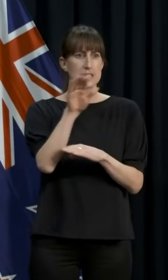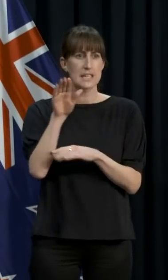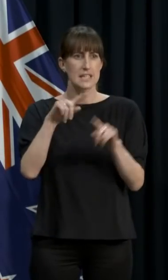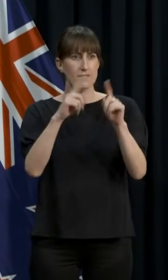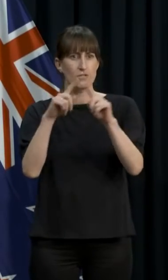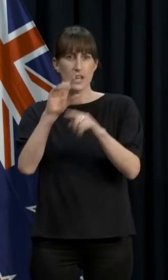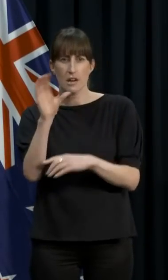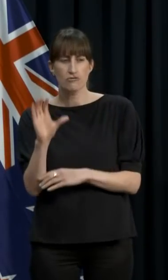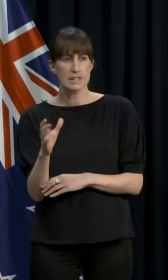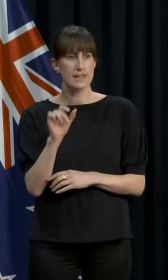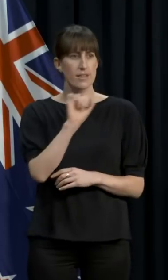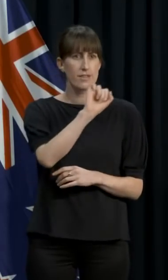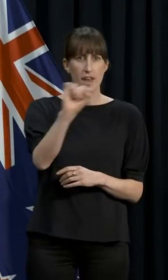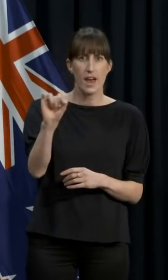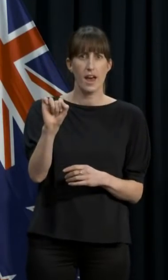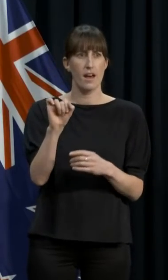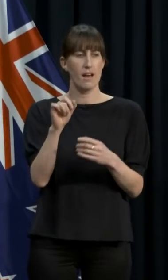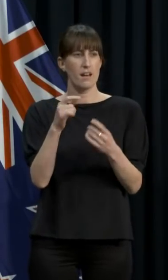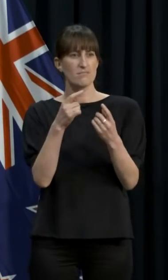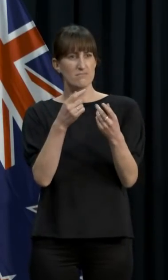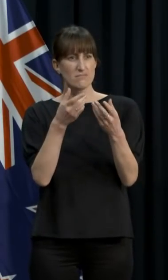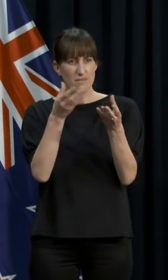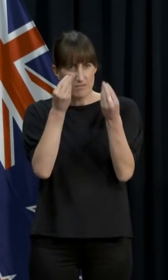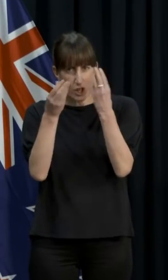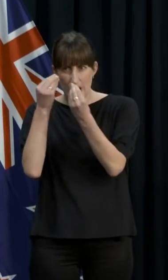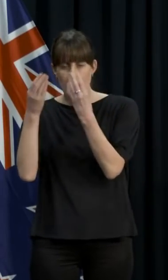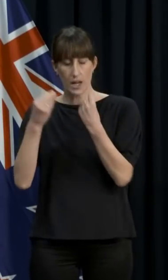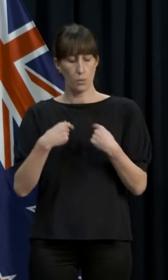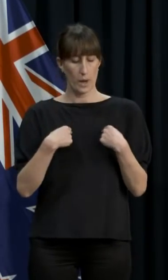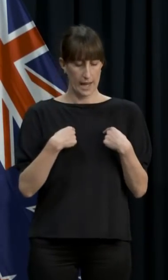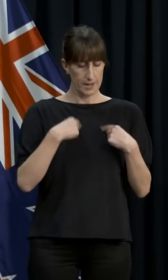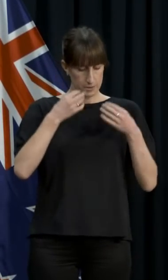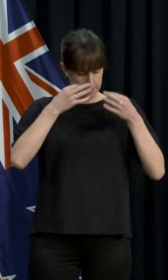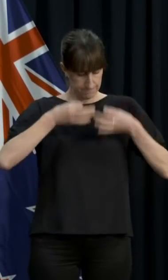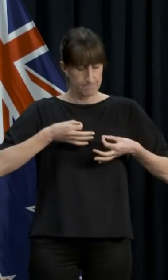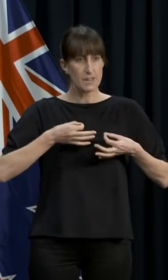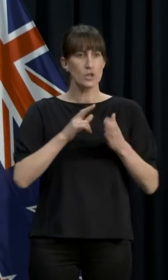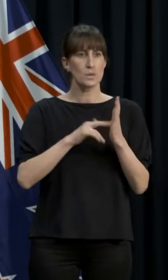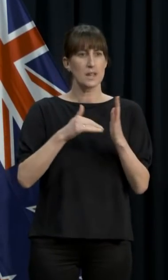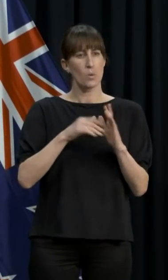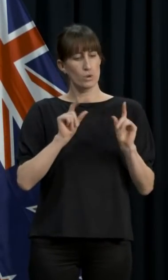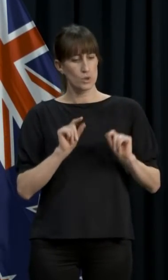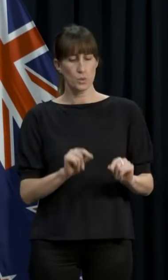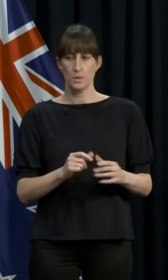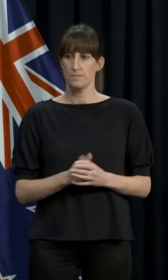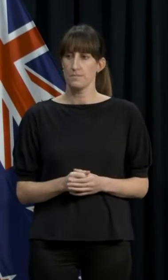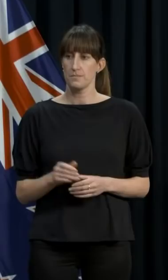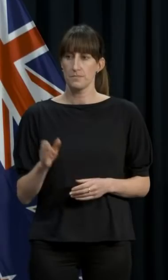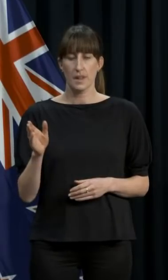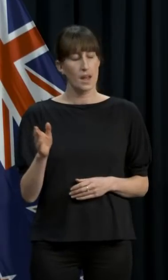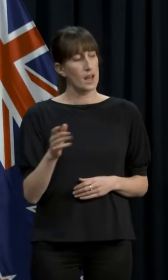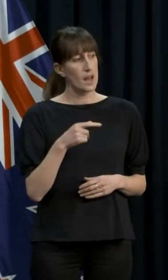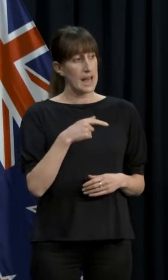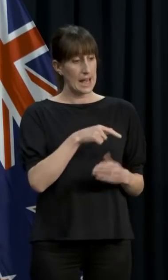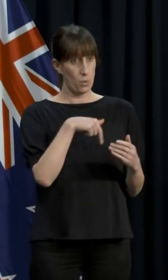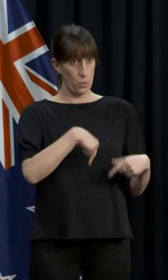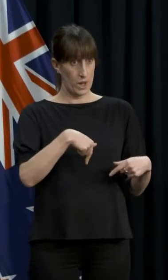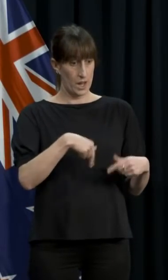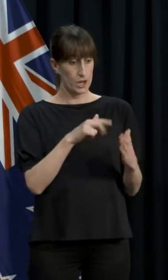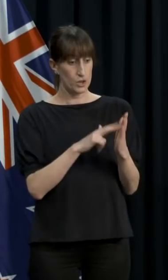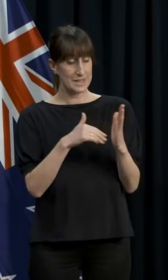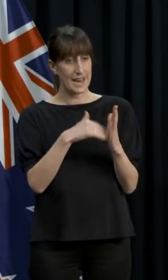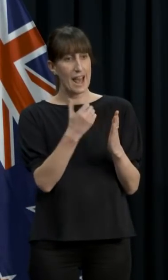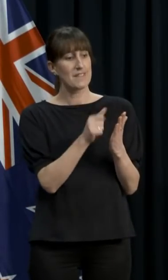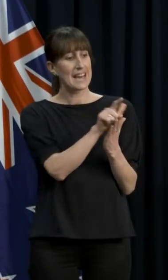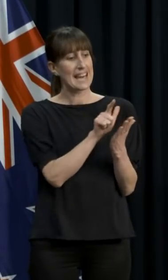appropriate response for New Zealand is. Could you just take, say, because you know the legal stuff that's going on here with us, could you just take what